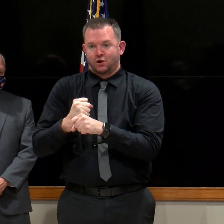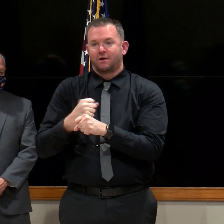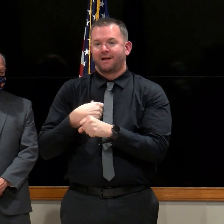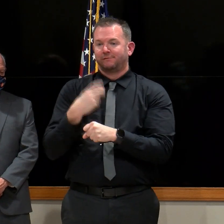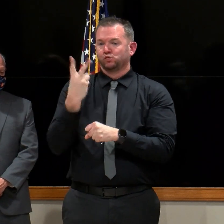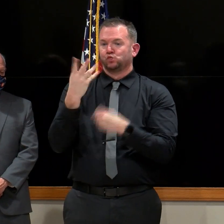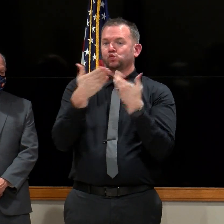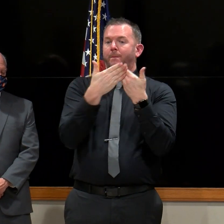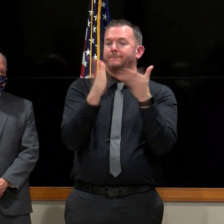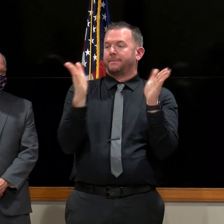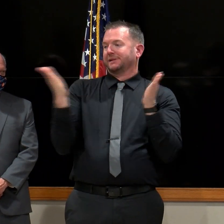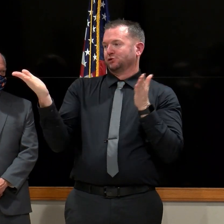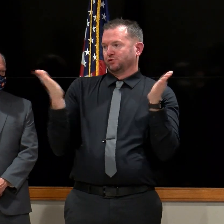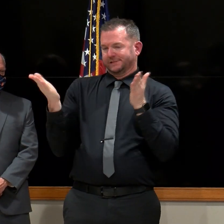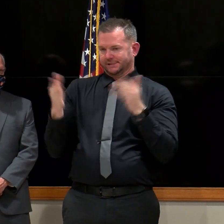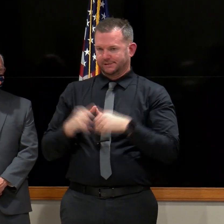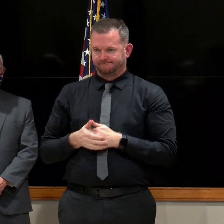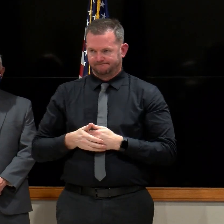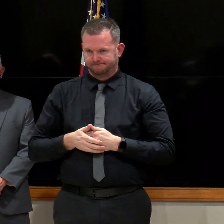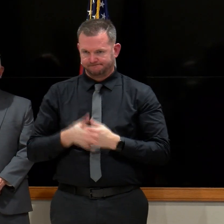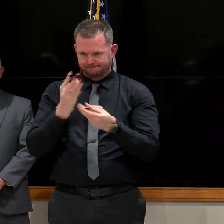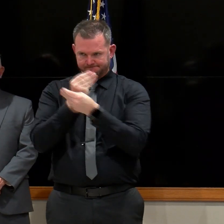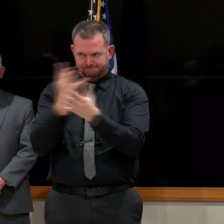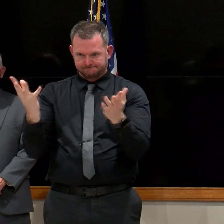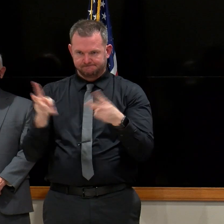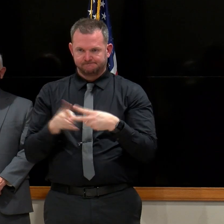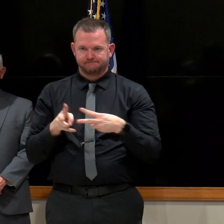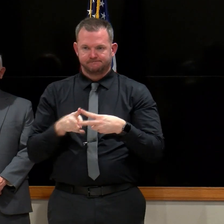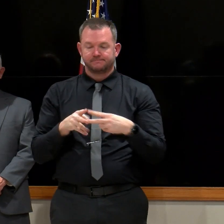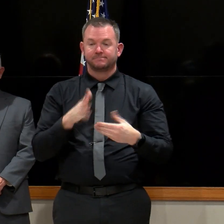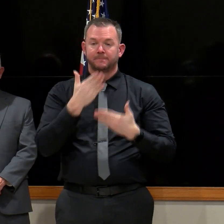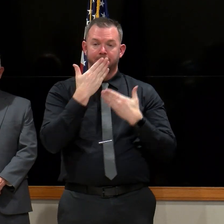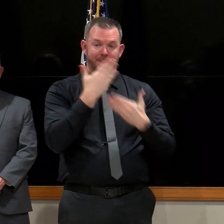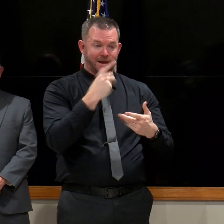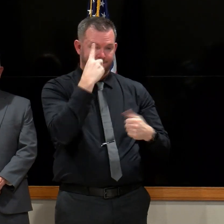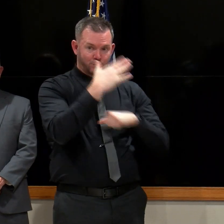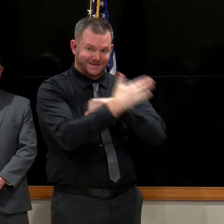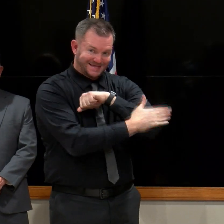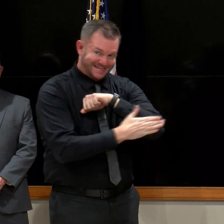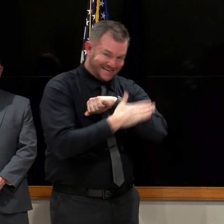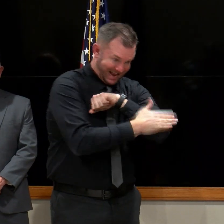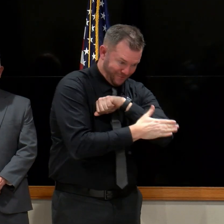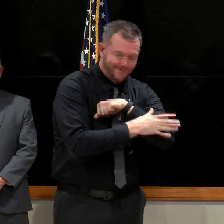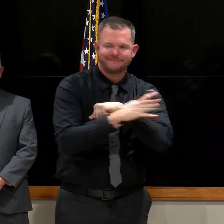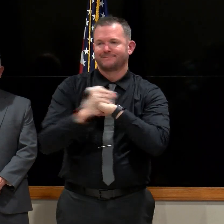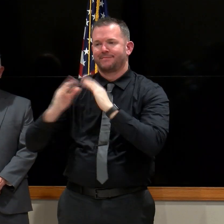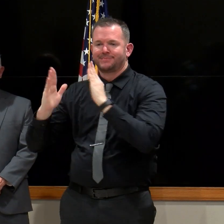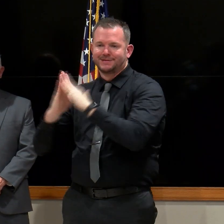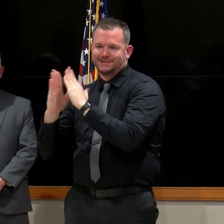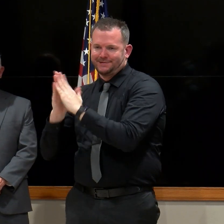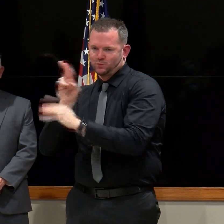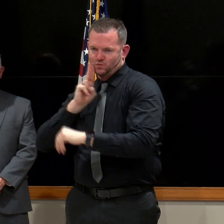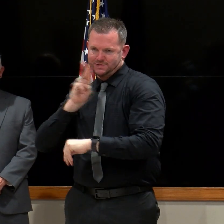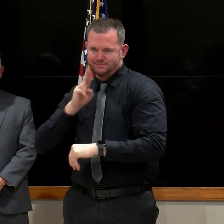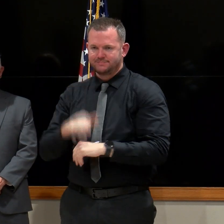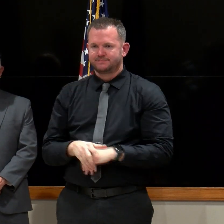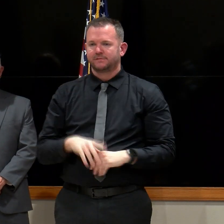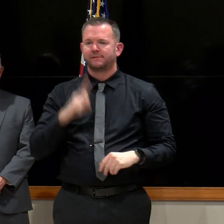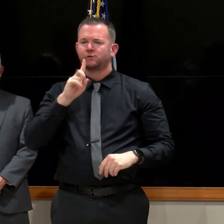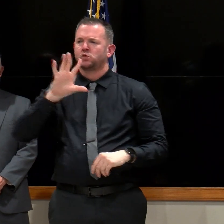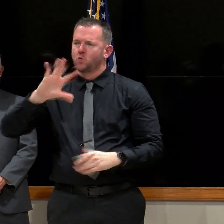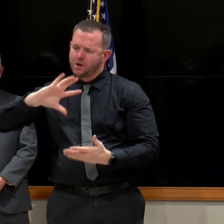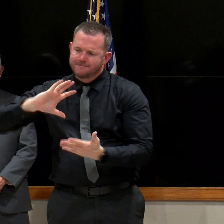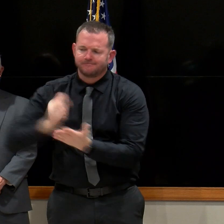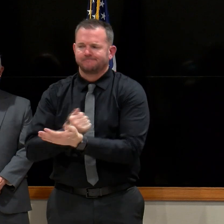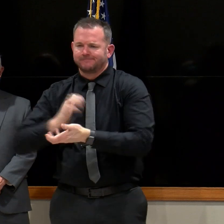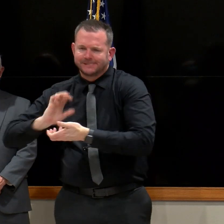and in the city, for the masterful effort to save lives and to utilize